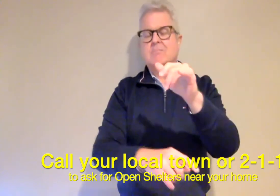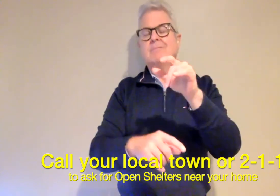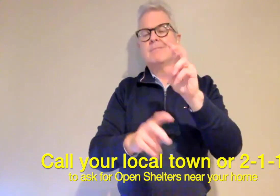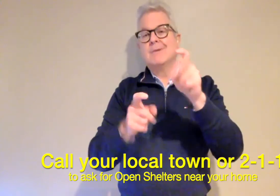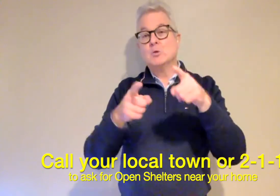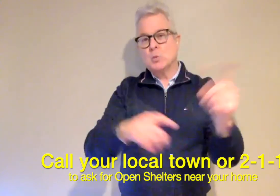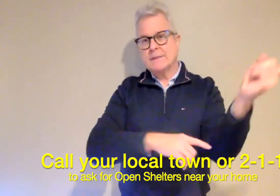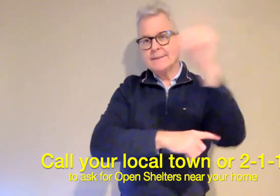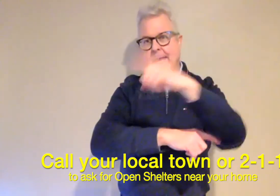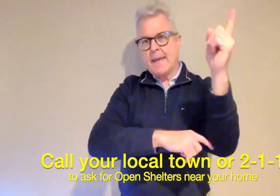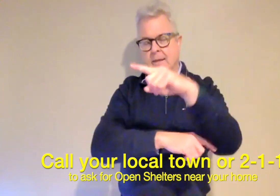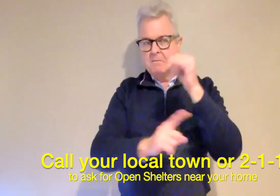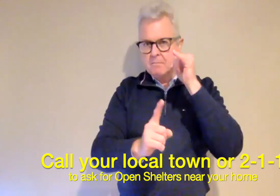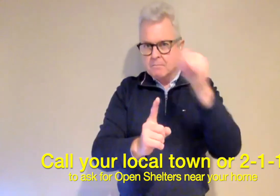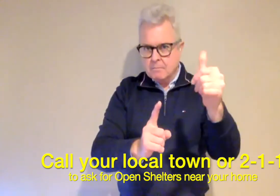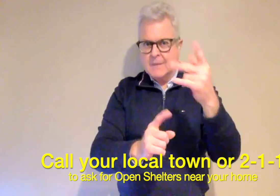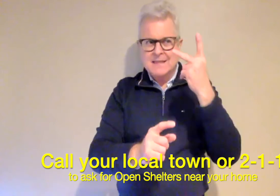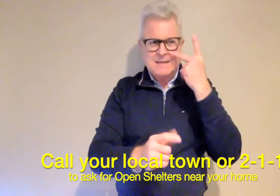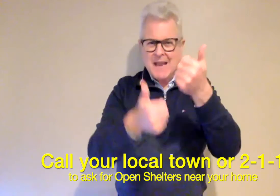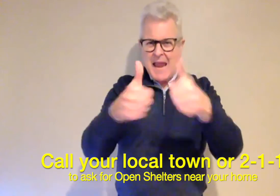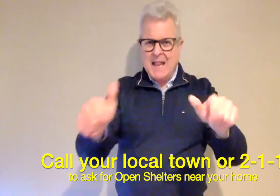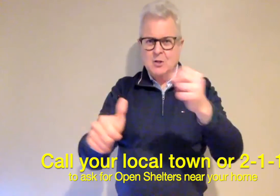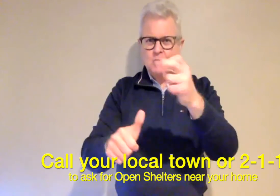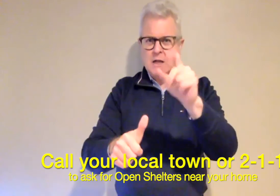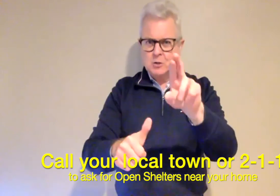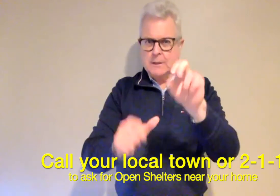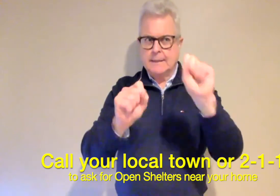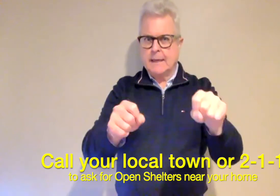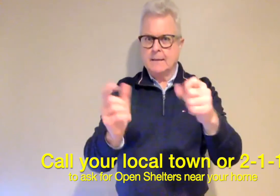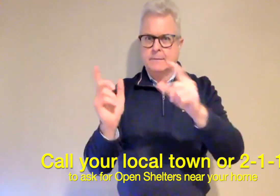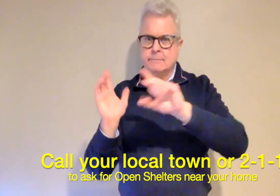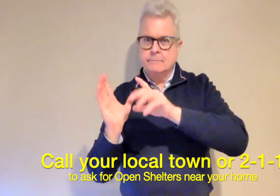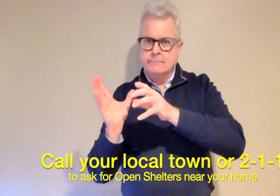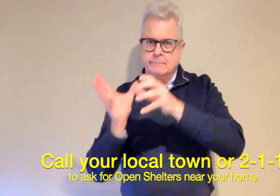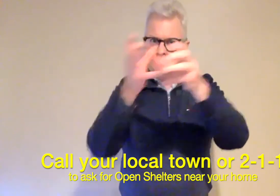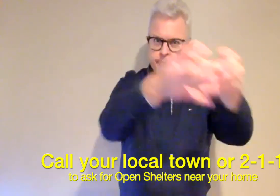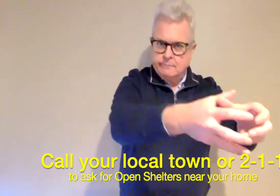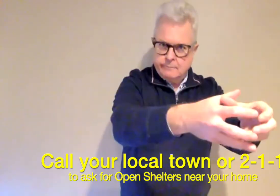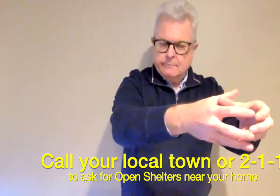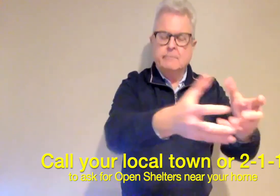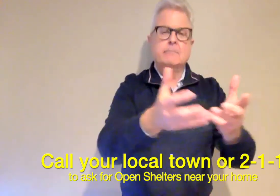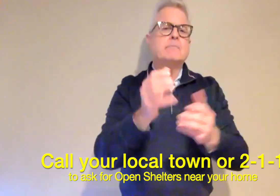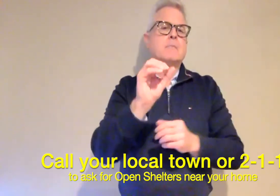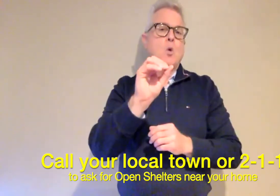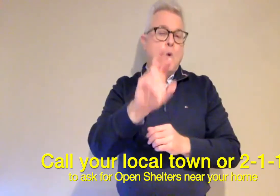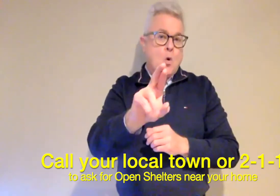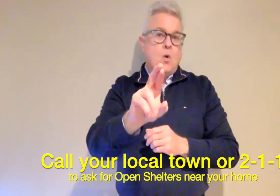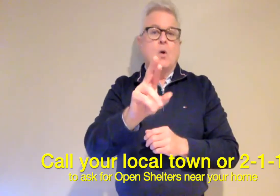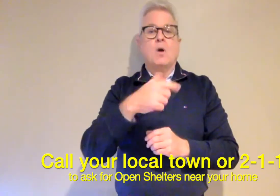You can call them during the day hours and ask them about shelters that you can go to take yourself and your